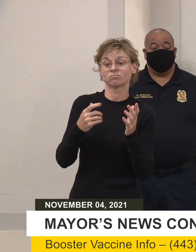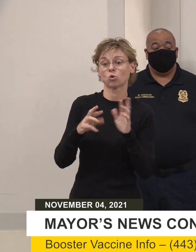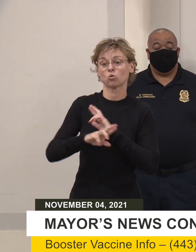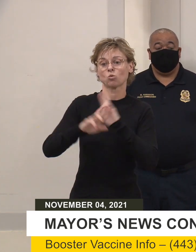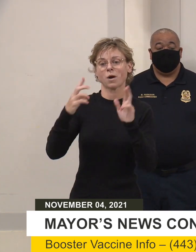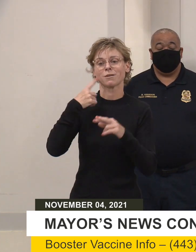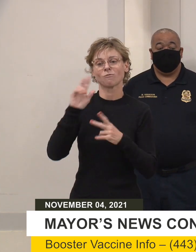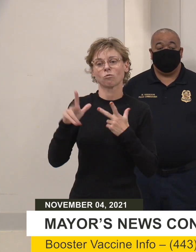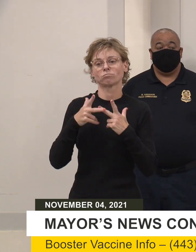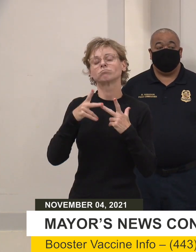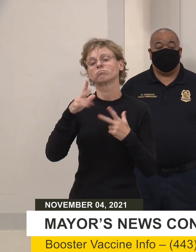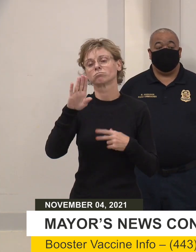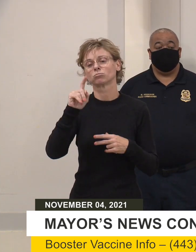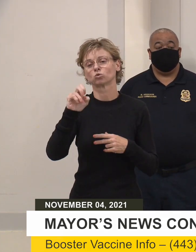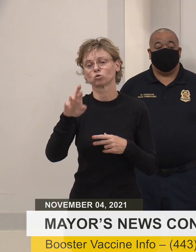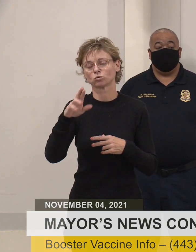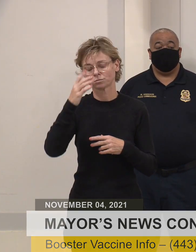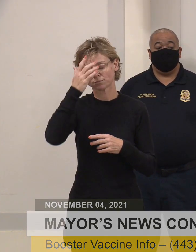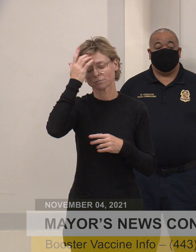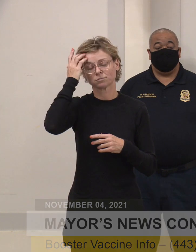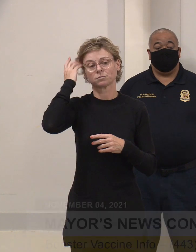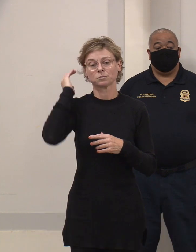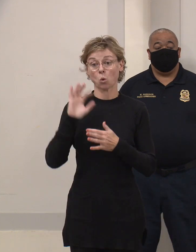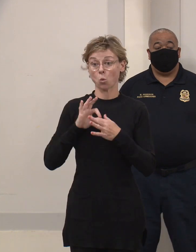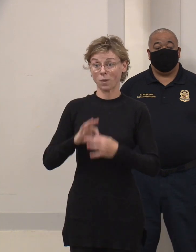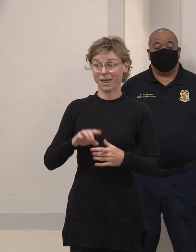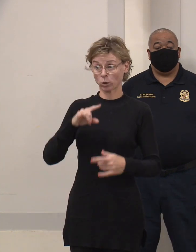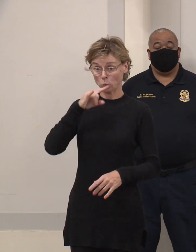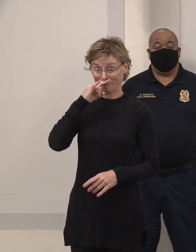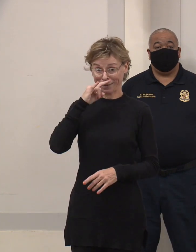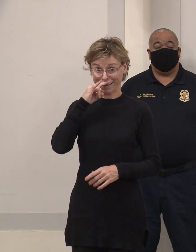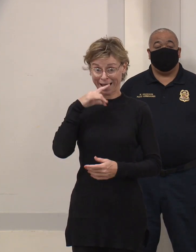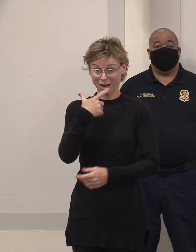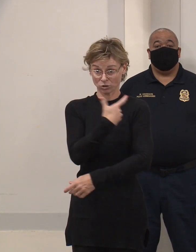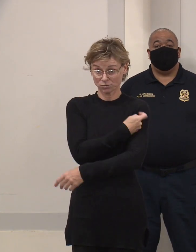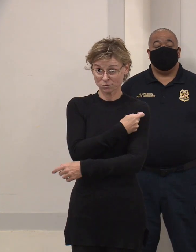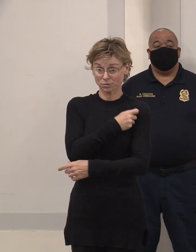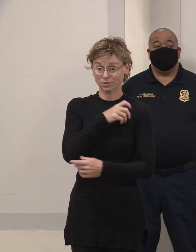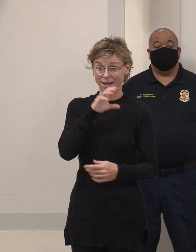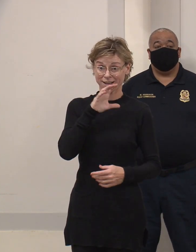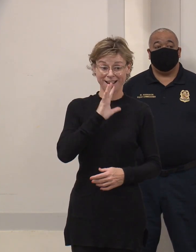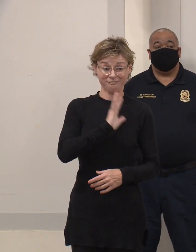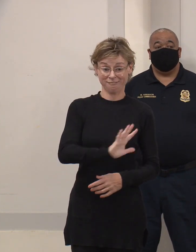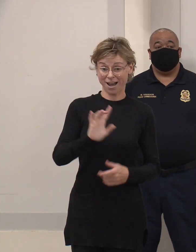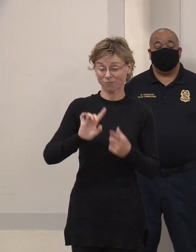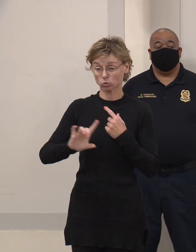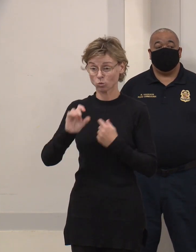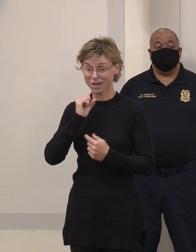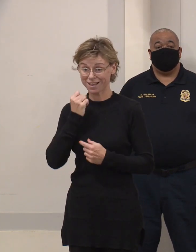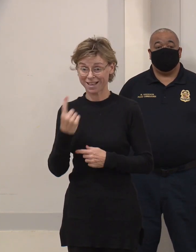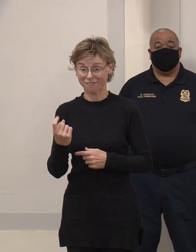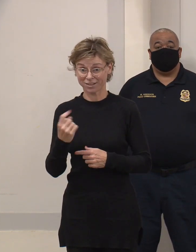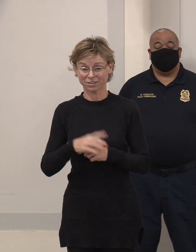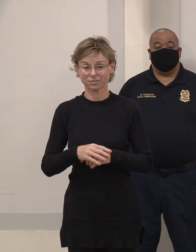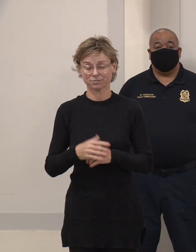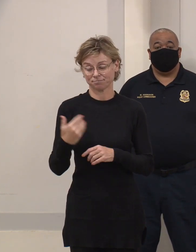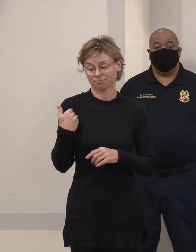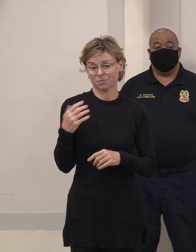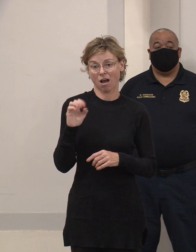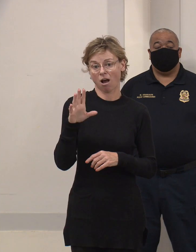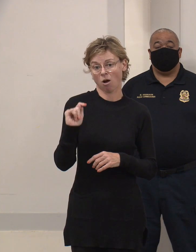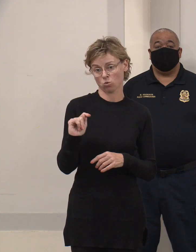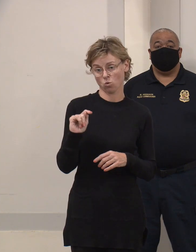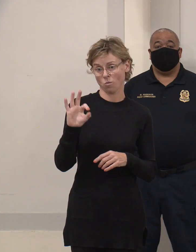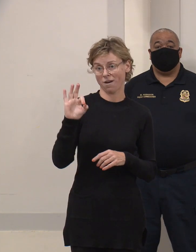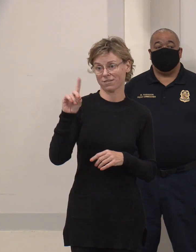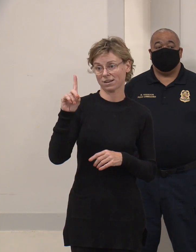booster. As it relates to pediatric vaccinations for children between the ages of 5 to 11, in October, the FDA authorized